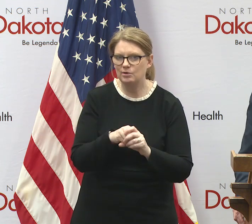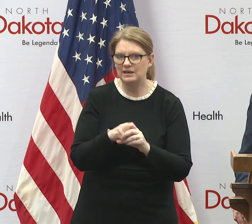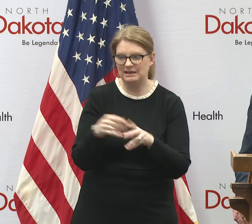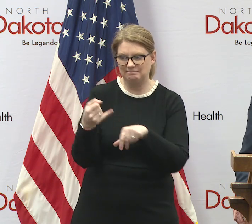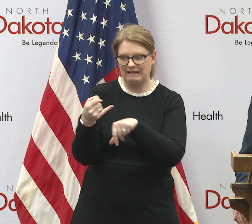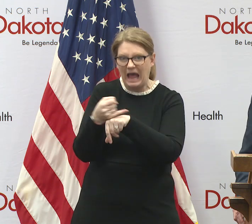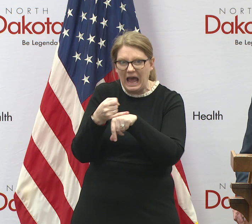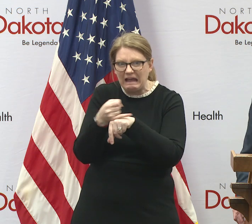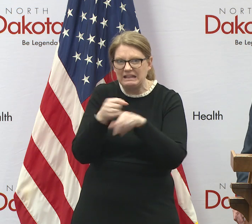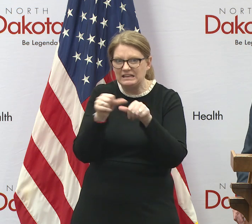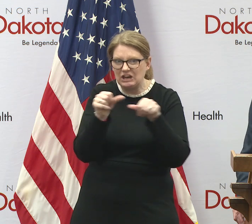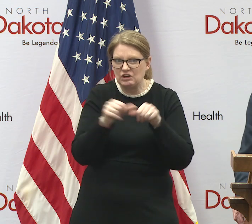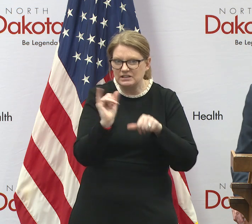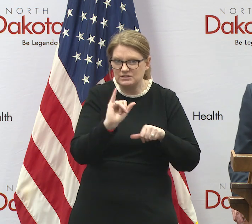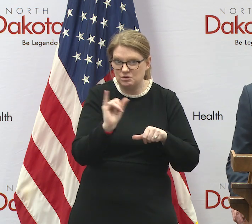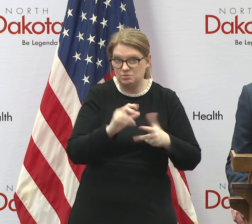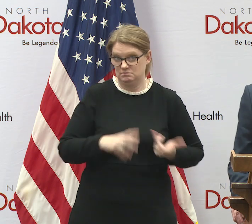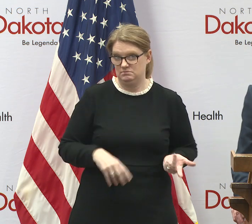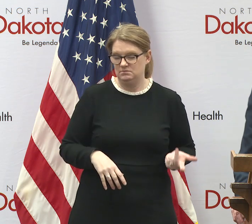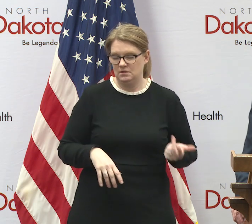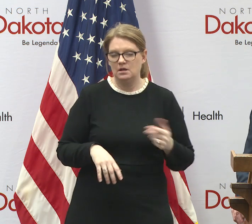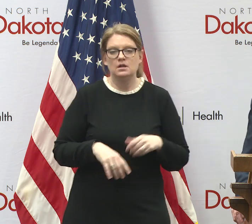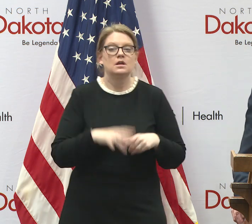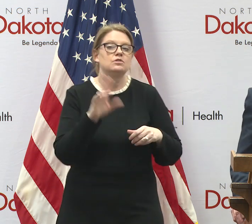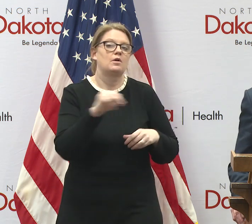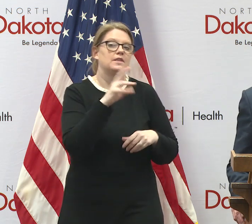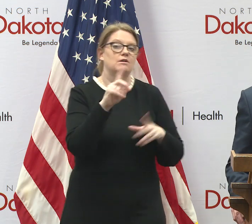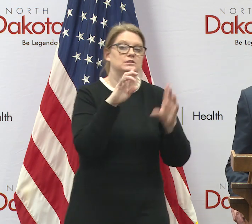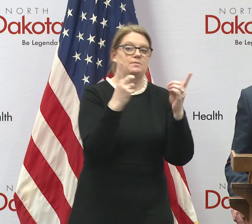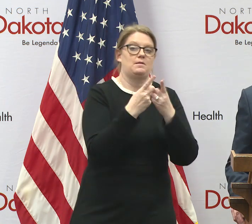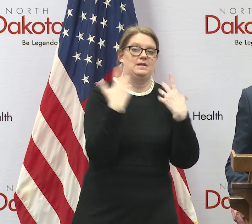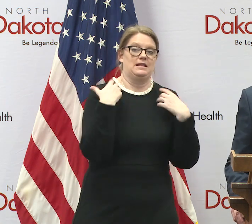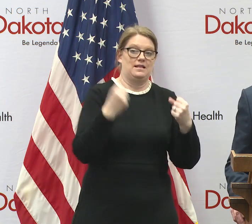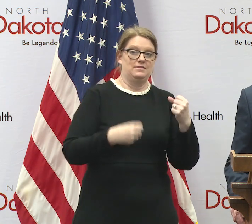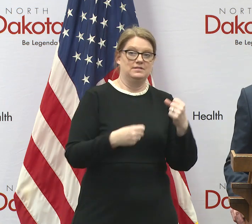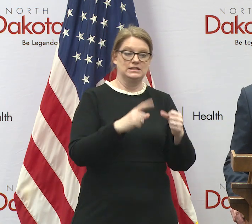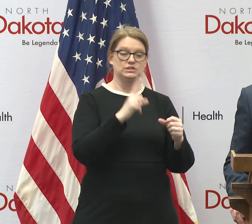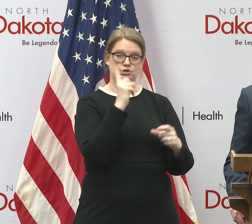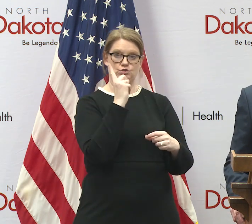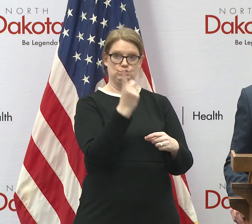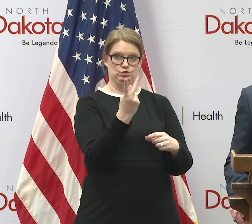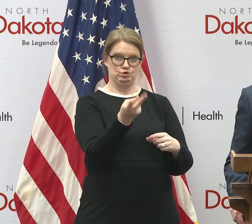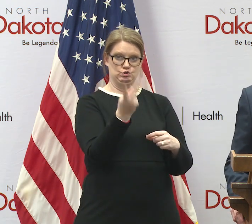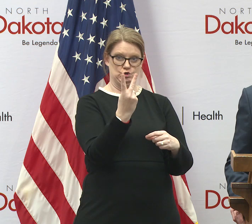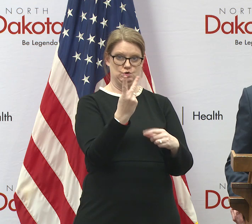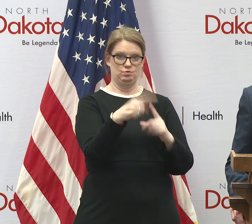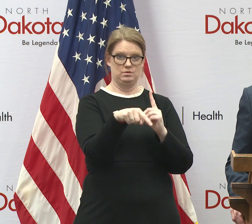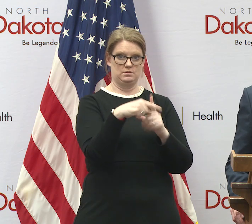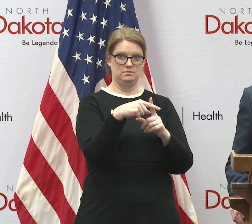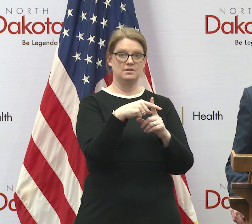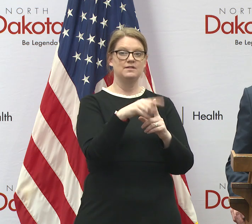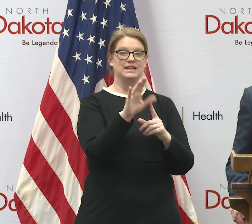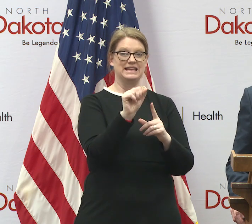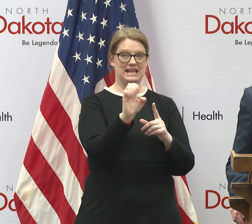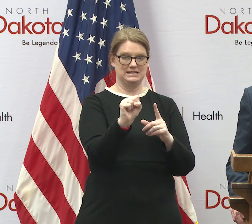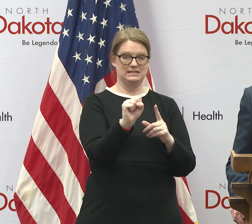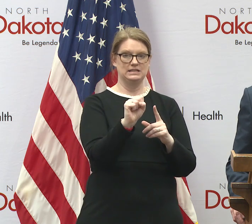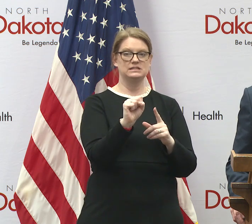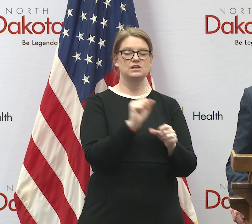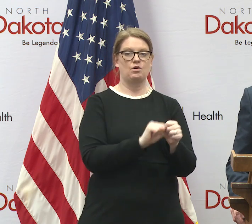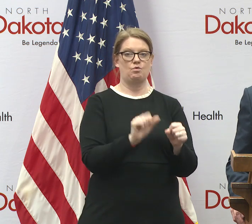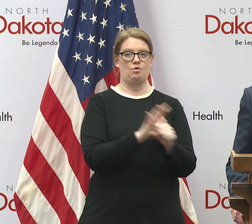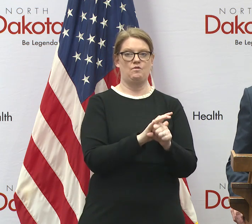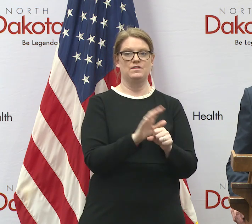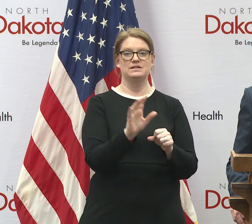island geographies. Today, the North Dakota Department of Health confirmed 2 additional cases of the coronavirus disease,